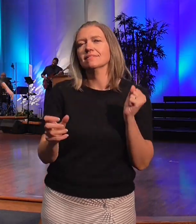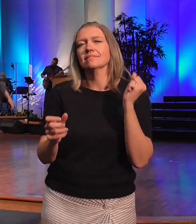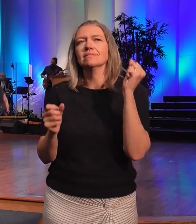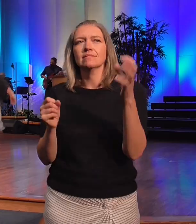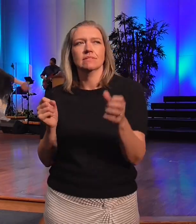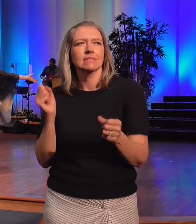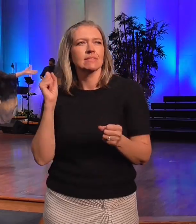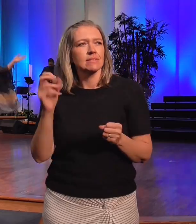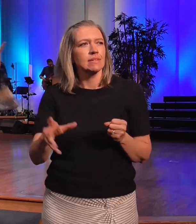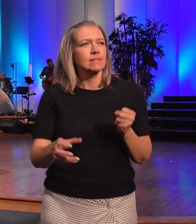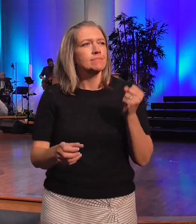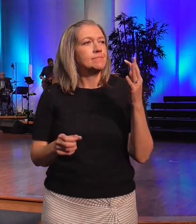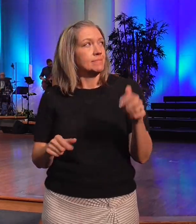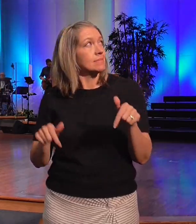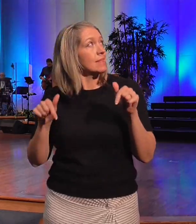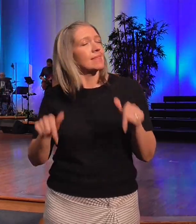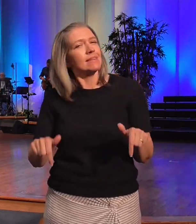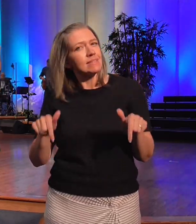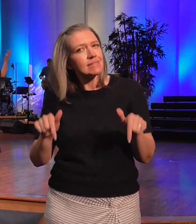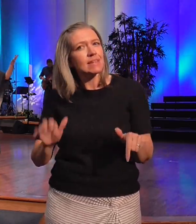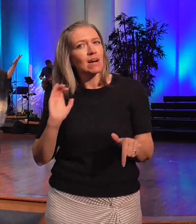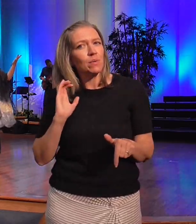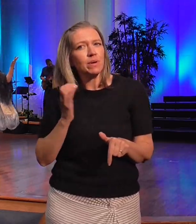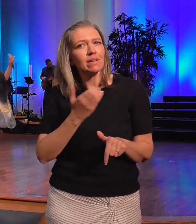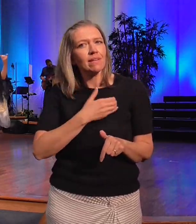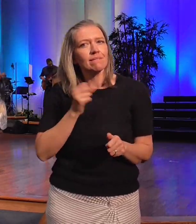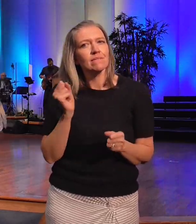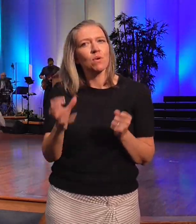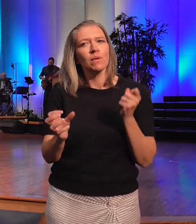voices, yeah. These are our